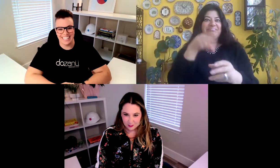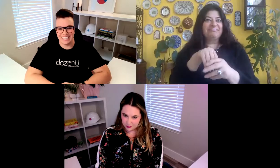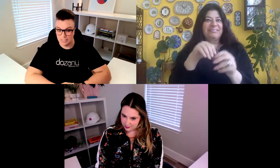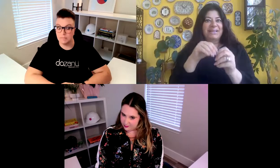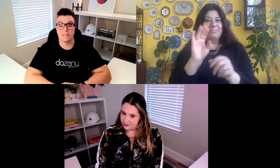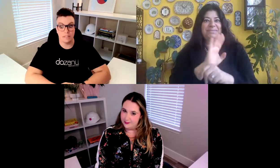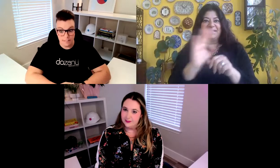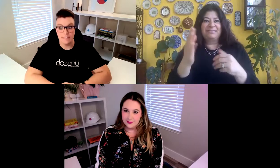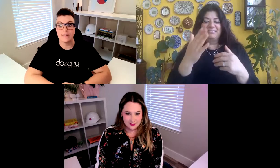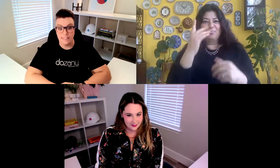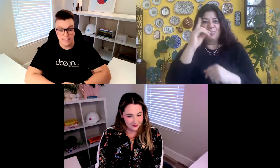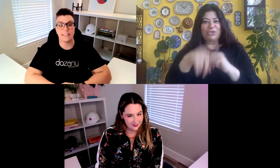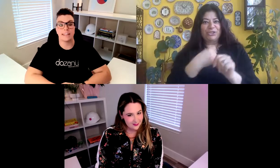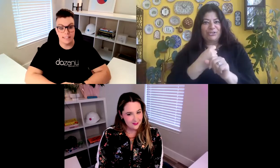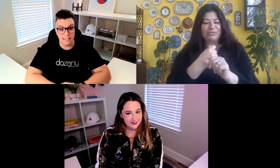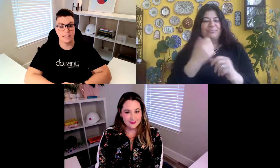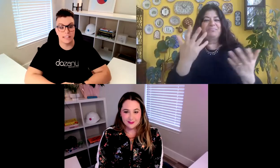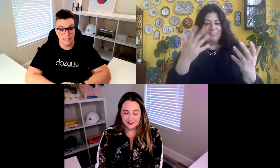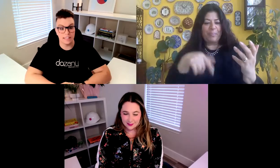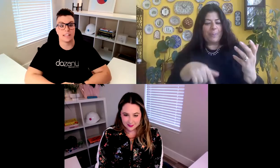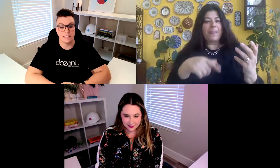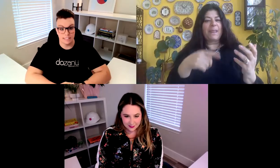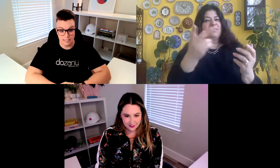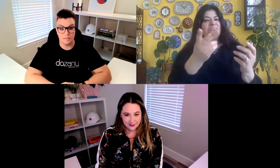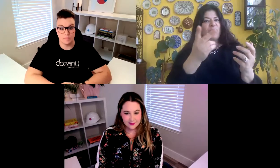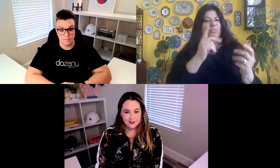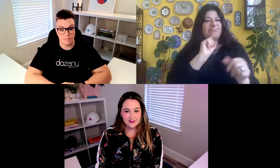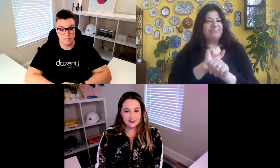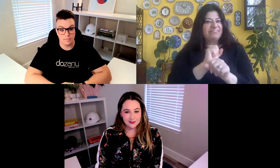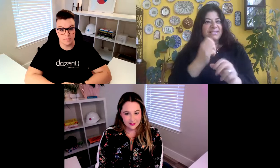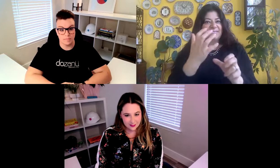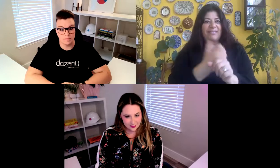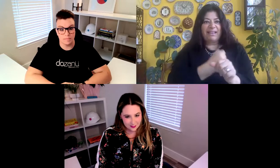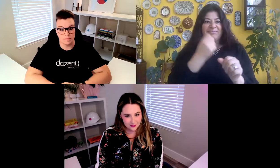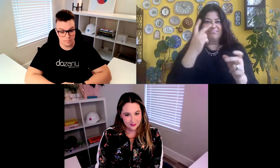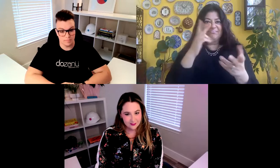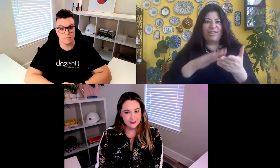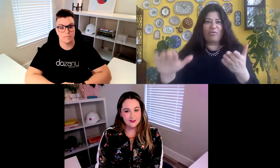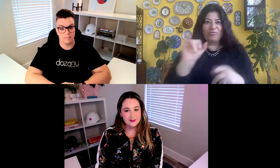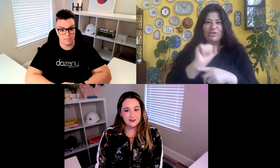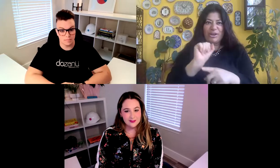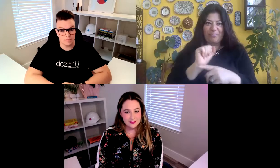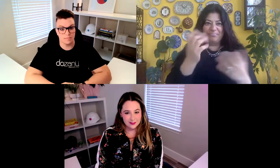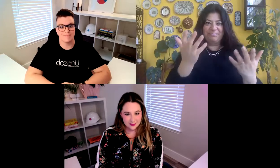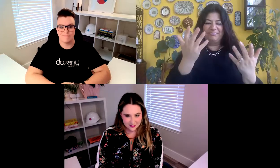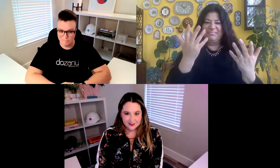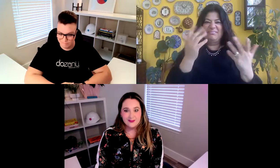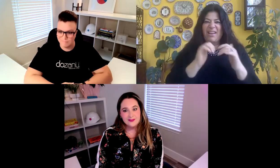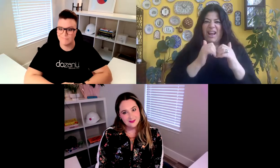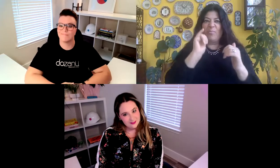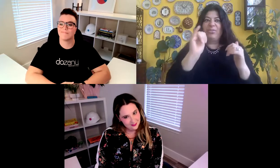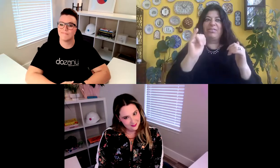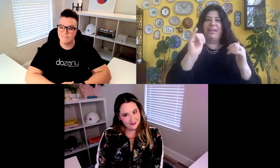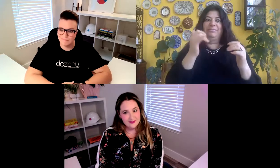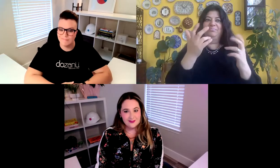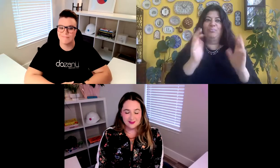and remembering your story, I'm so excited. But it's wonderful to have you guys here. You've been operating Dozanu for 1 year now. And